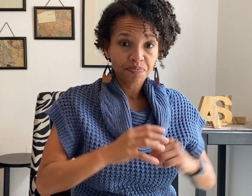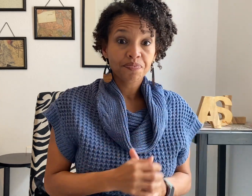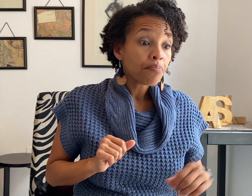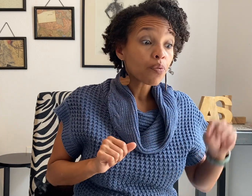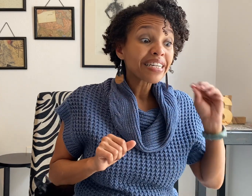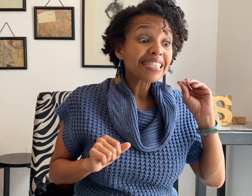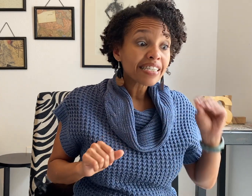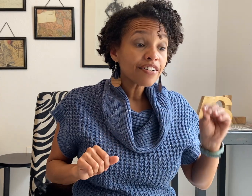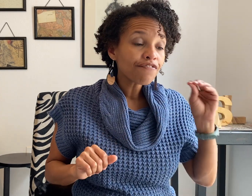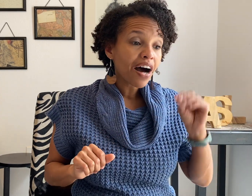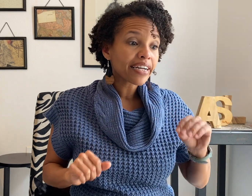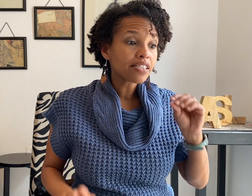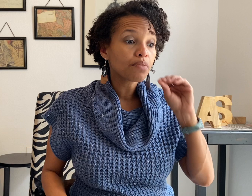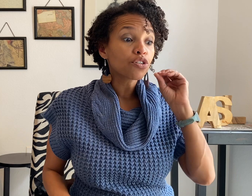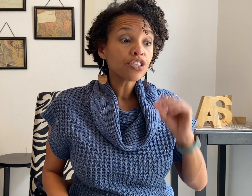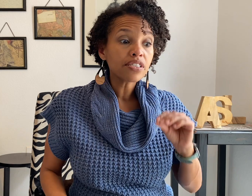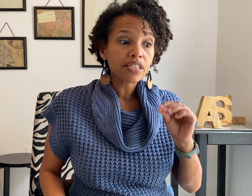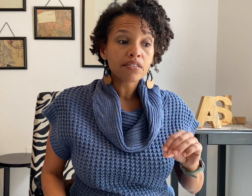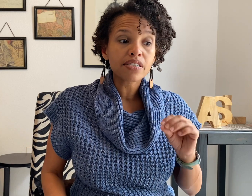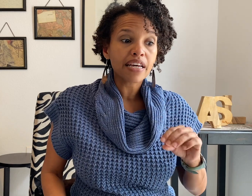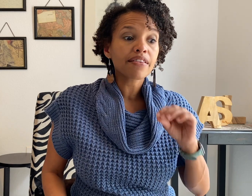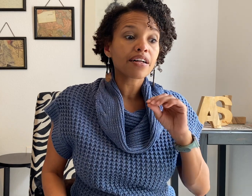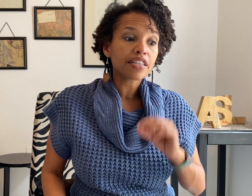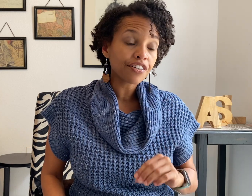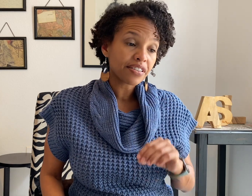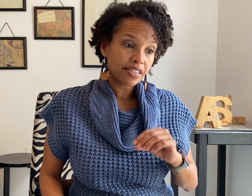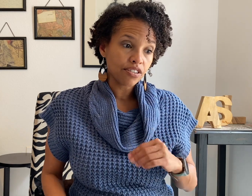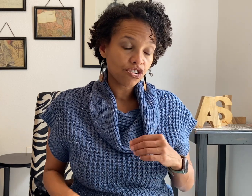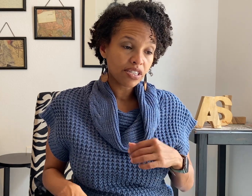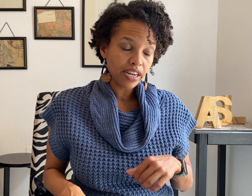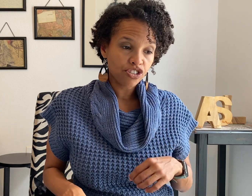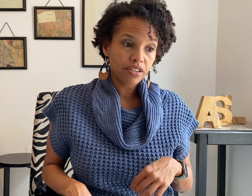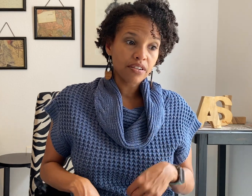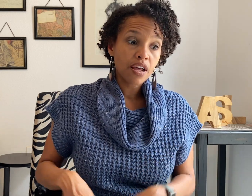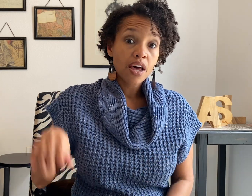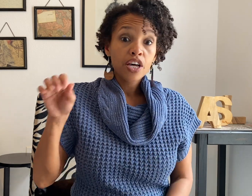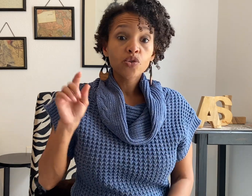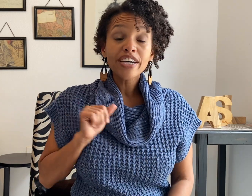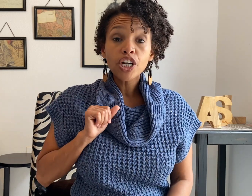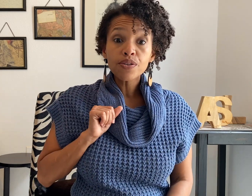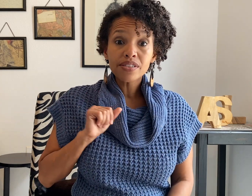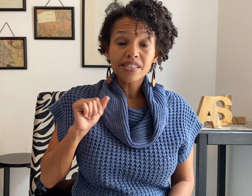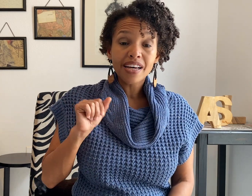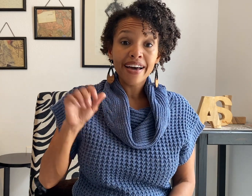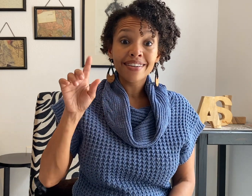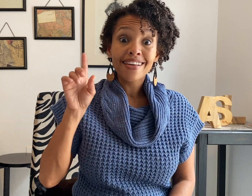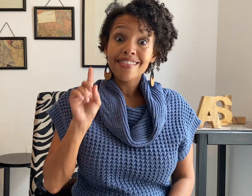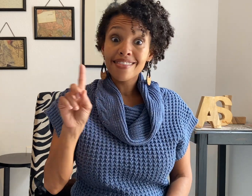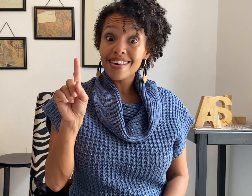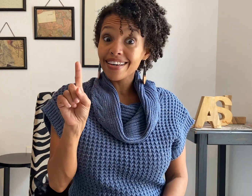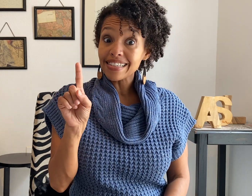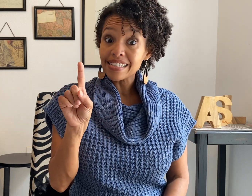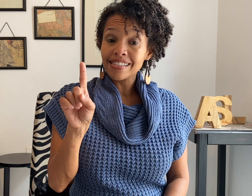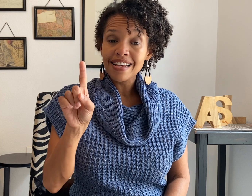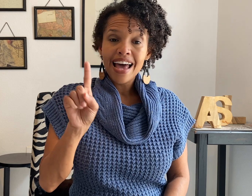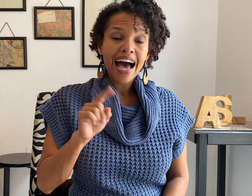But we did find some good deals in the clearance section. So I chose to sign this as